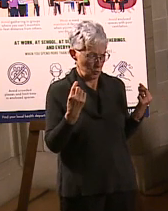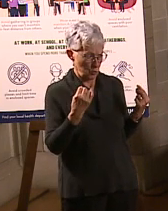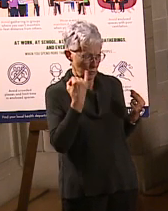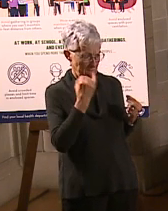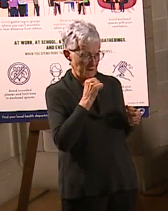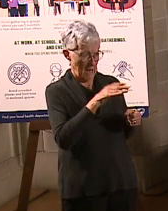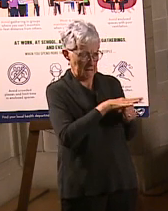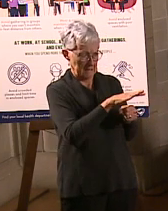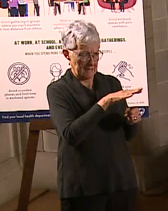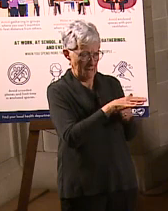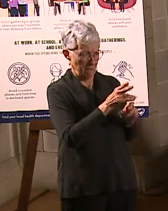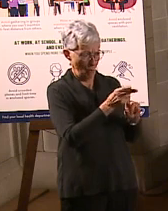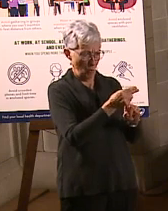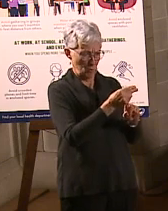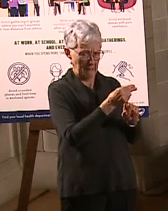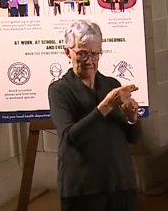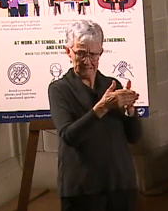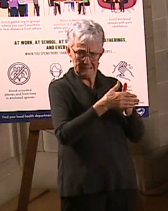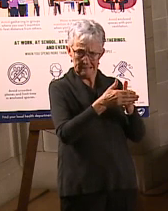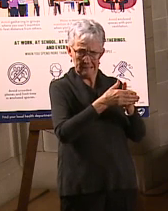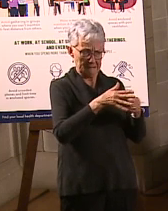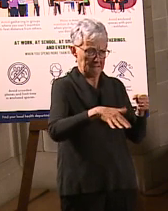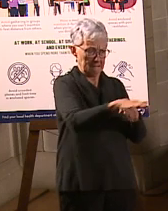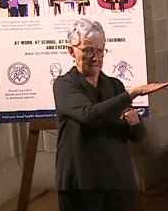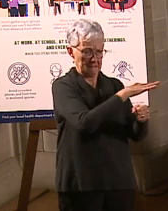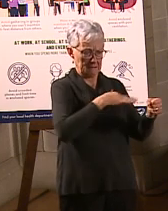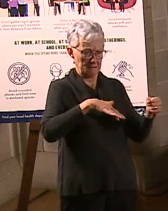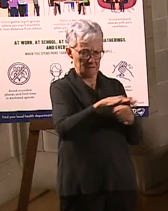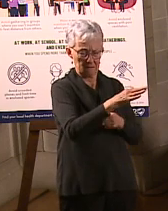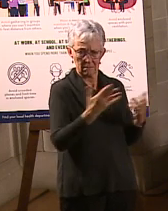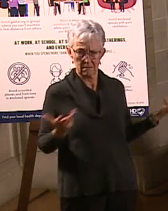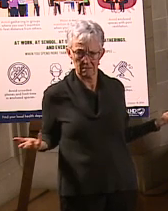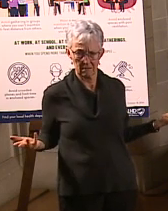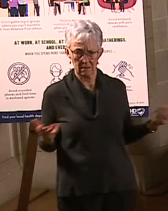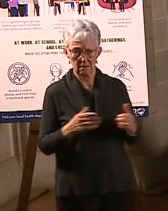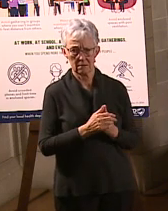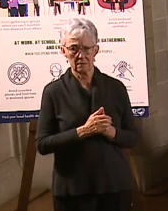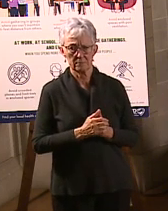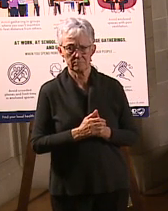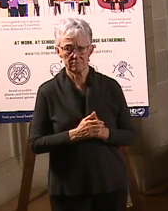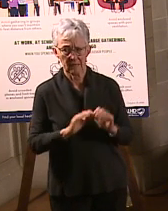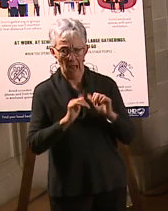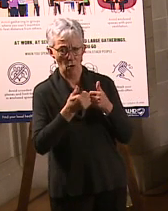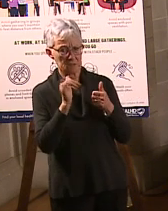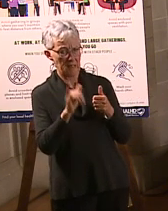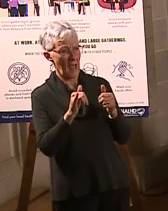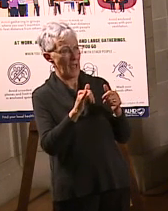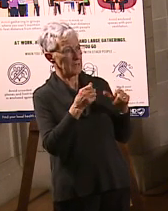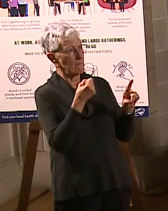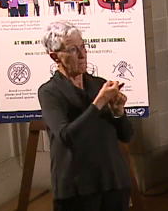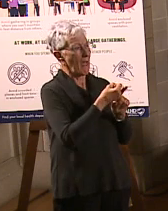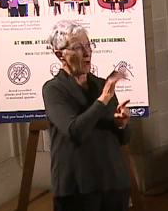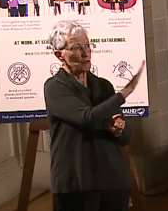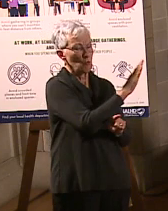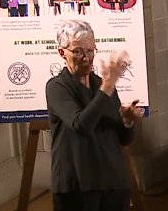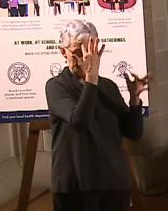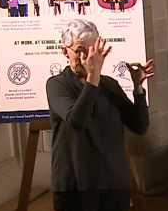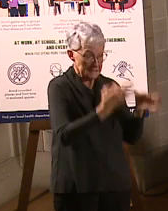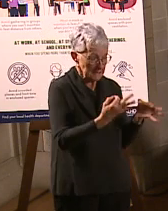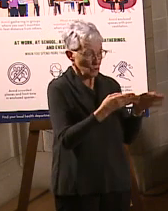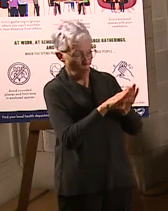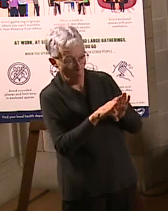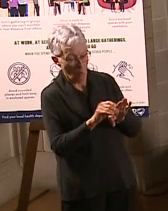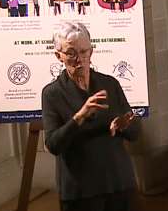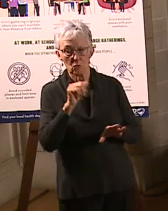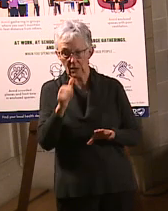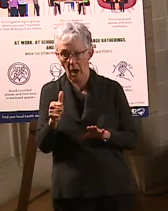enough facilities nearby? Should we have to close the interstate, such as hotels, places for people to go? Those are all factors